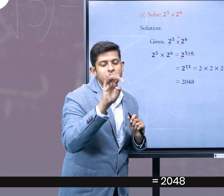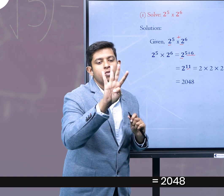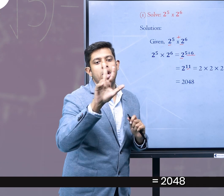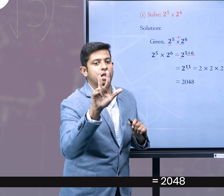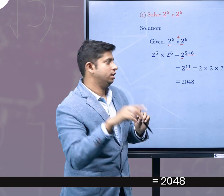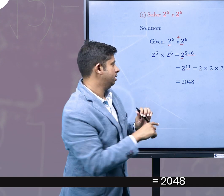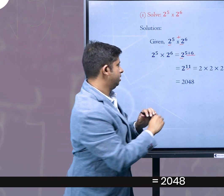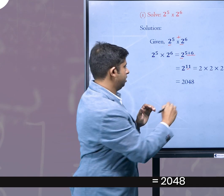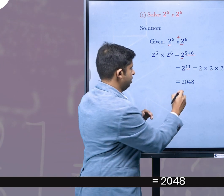2048.